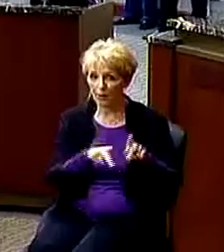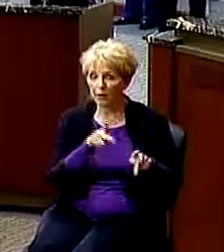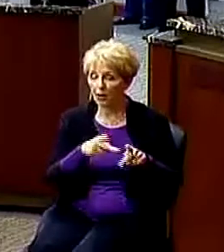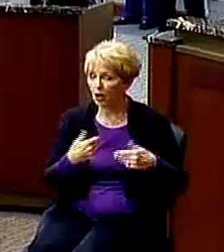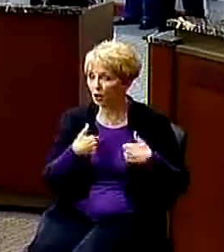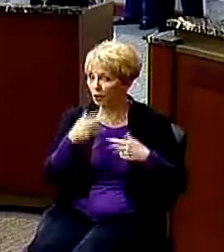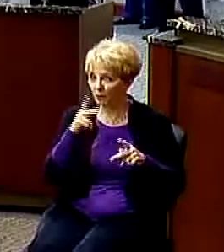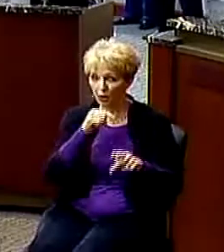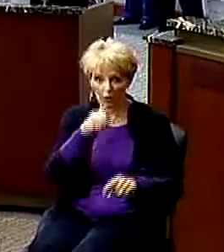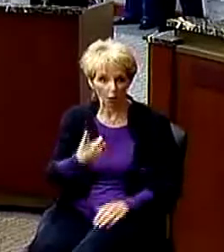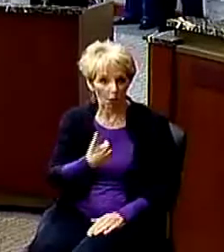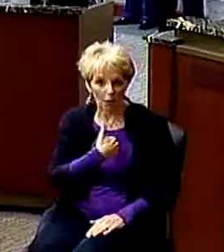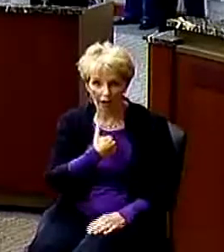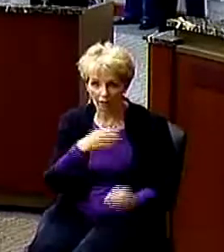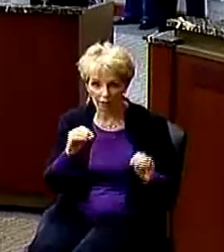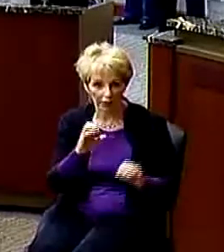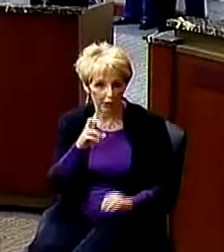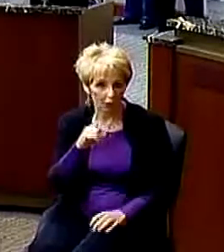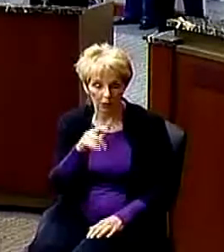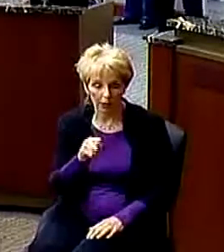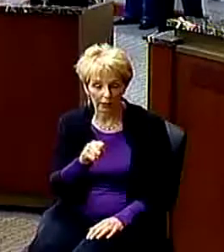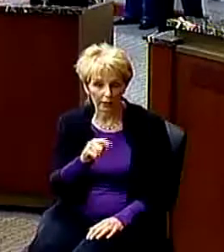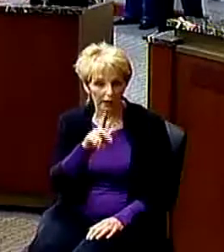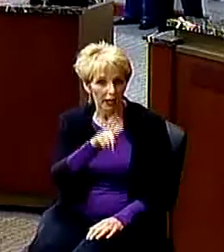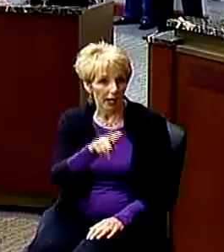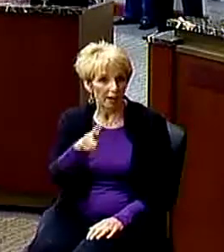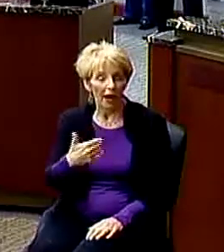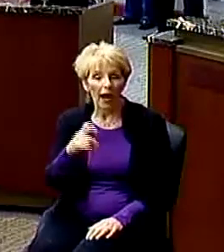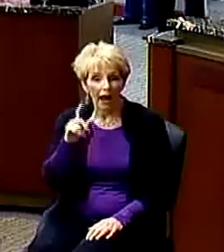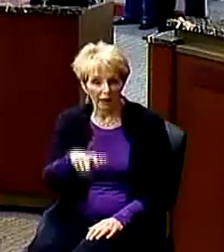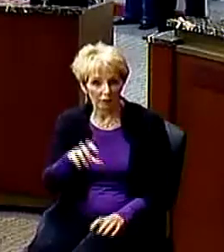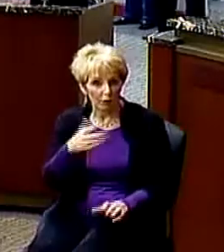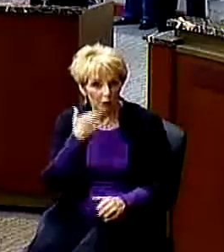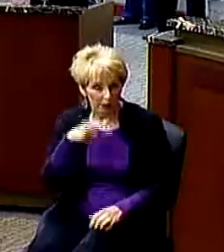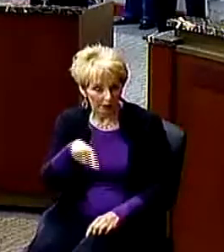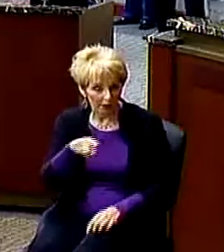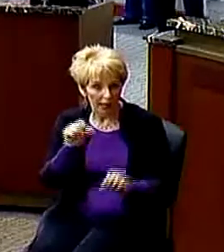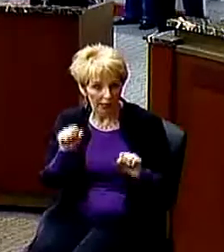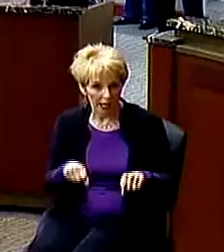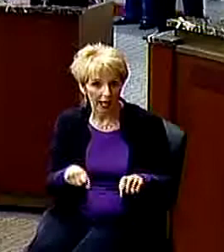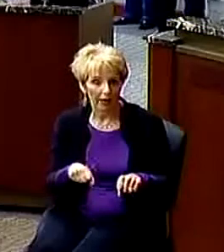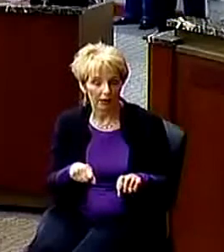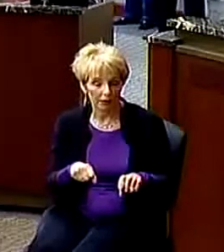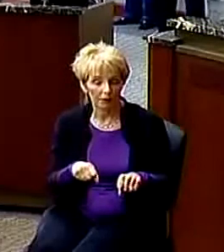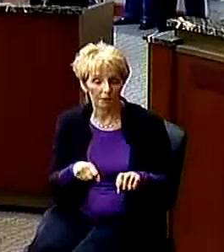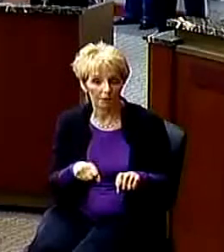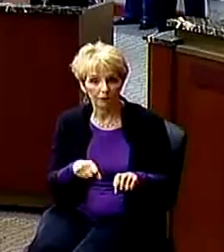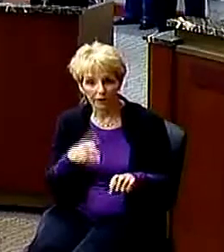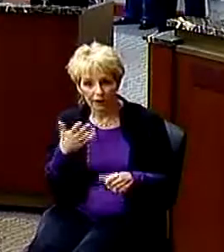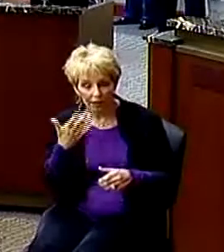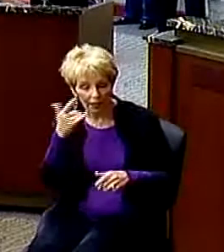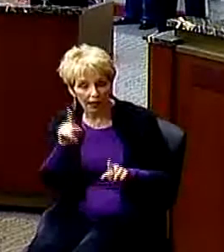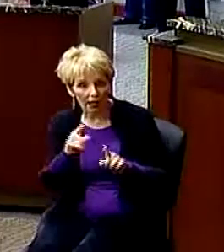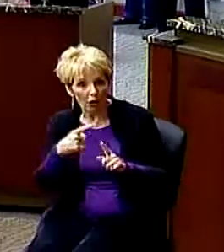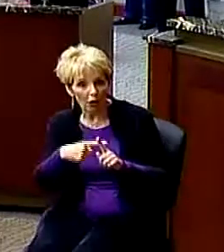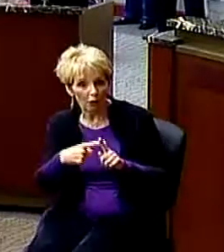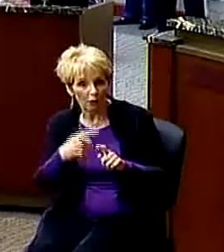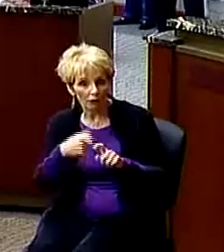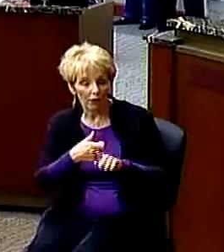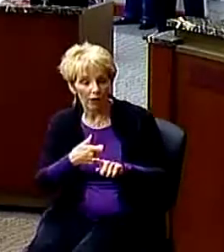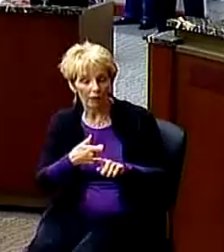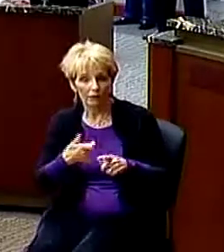Young people don't have any credit. Landlords just have to do the best they can. It's sort of like renting from the